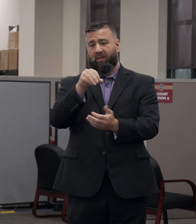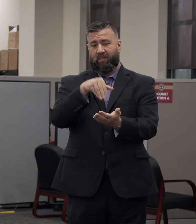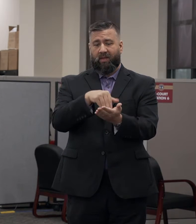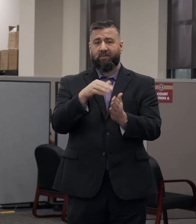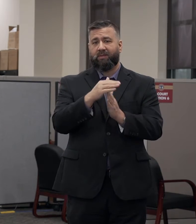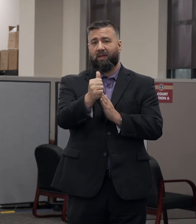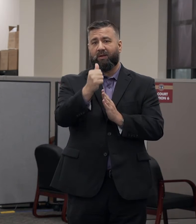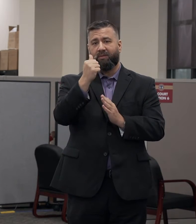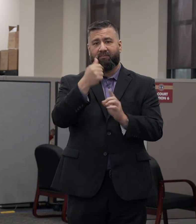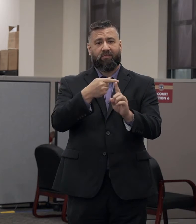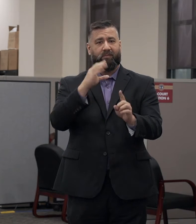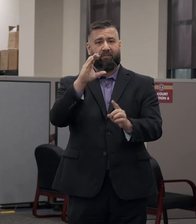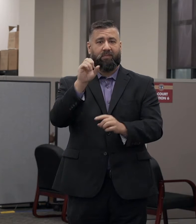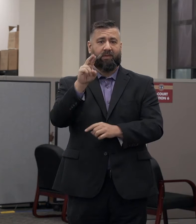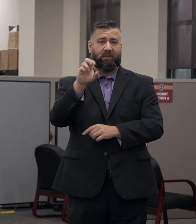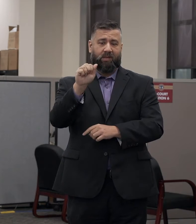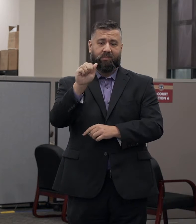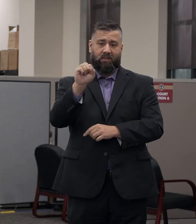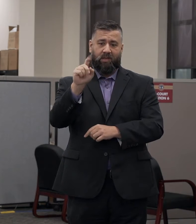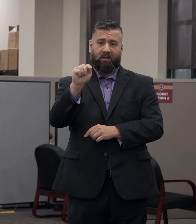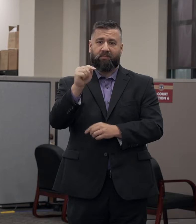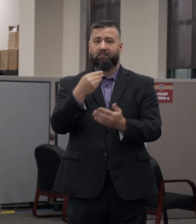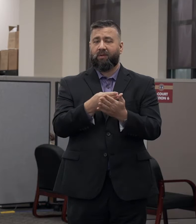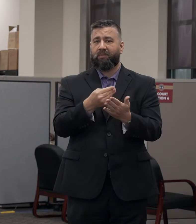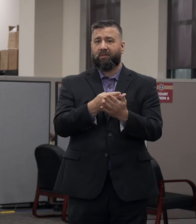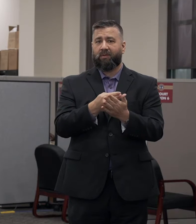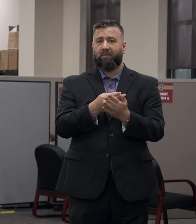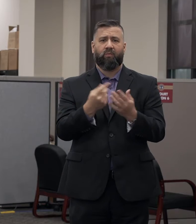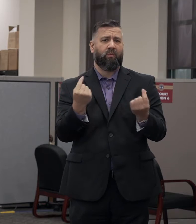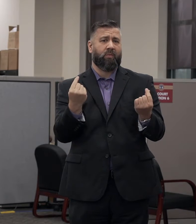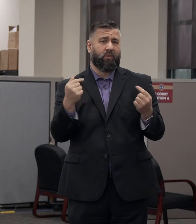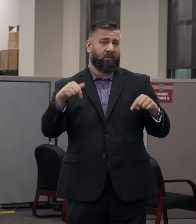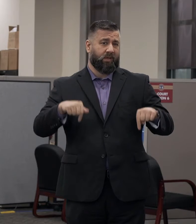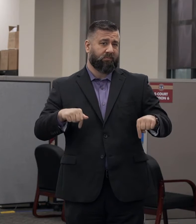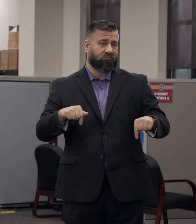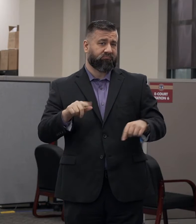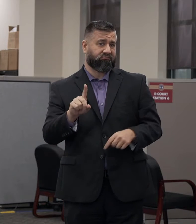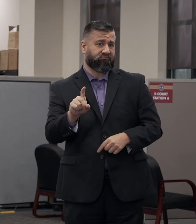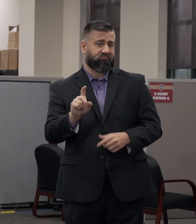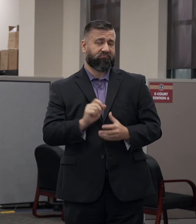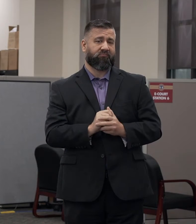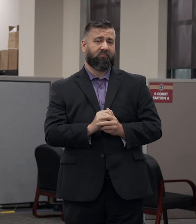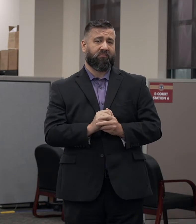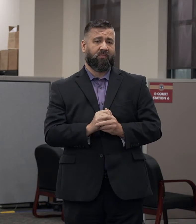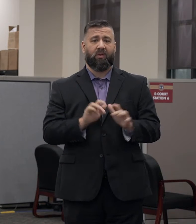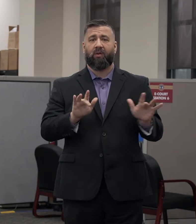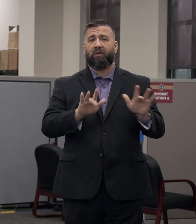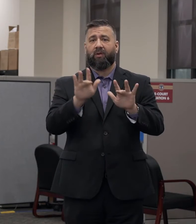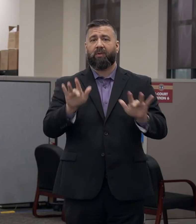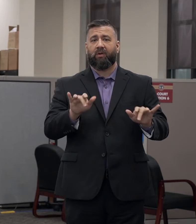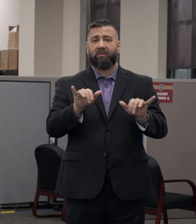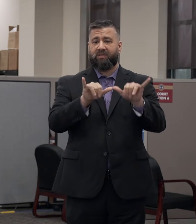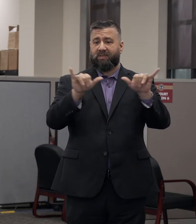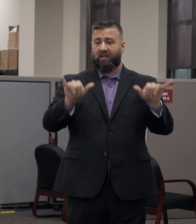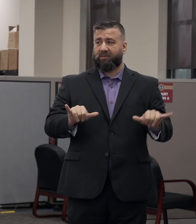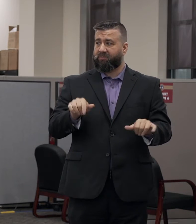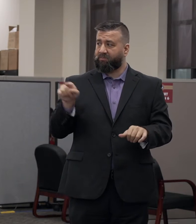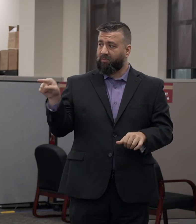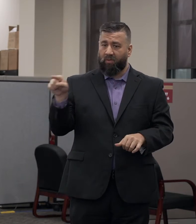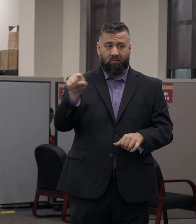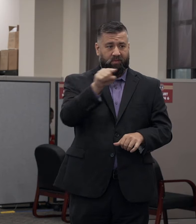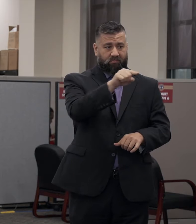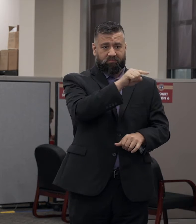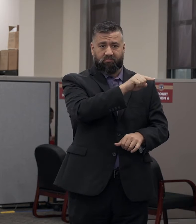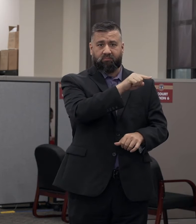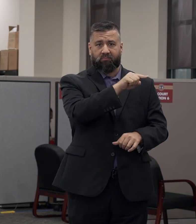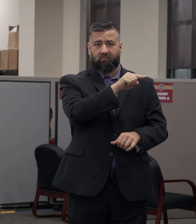project. What can you do at the St. Anne Satellite Court? The computer stations around me here are